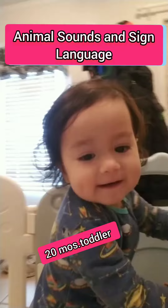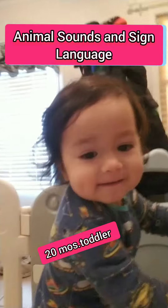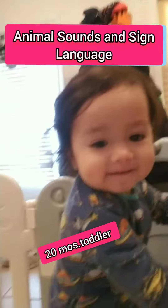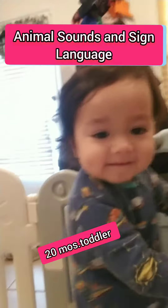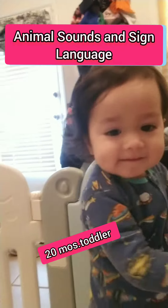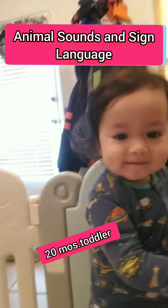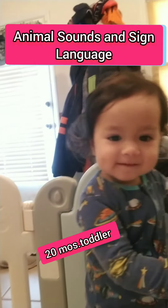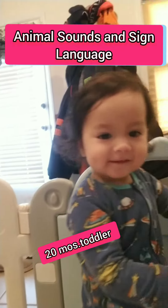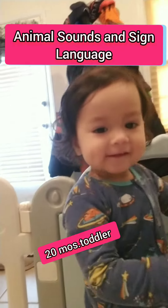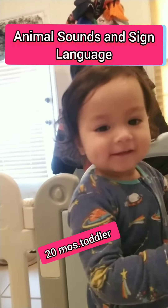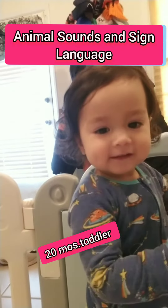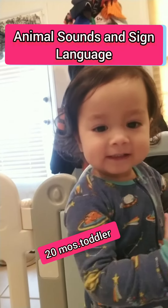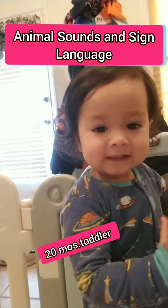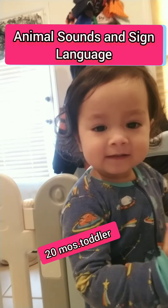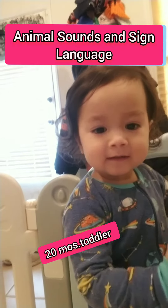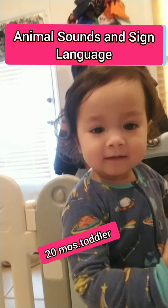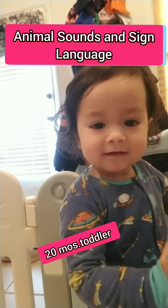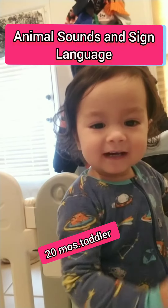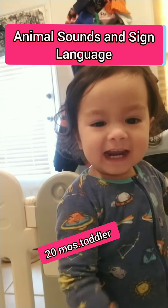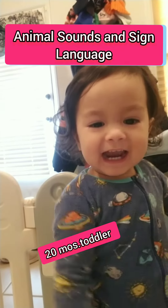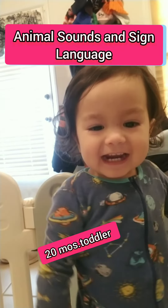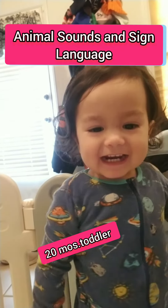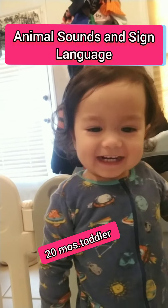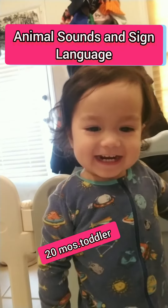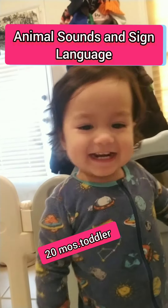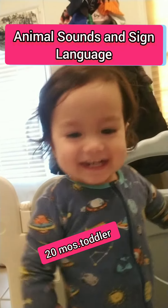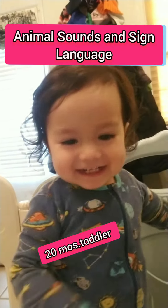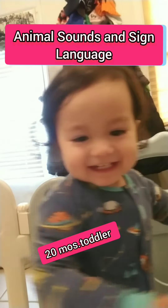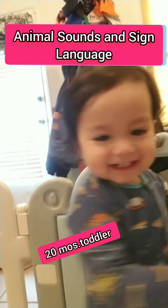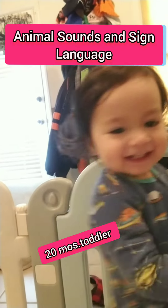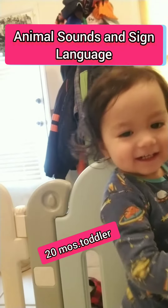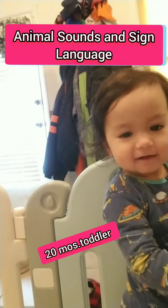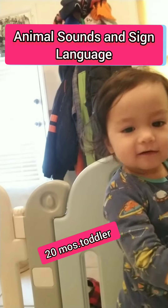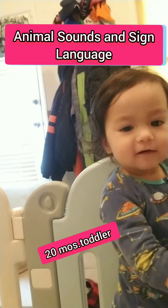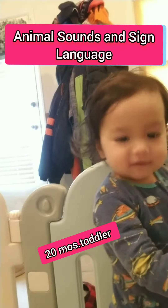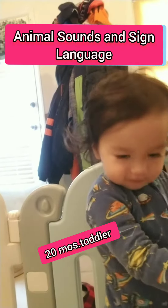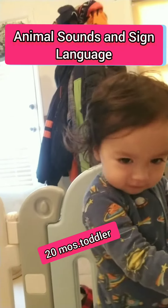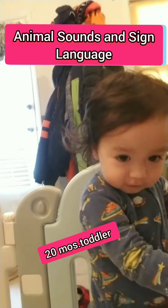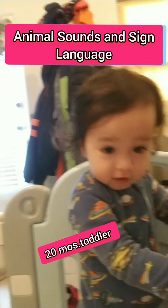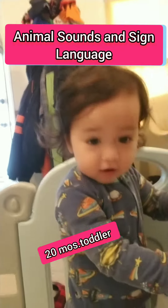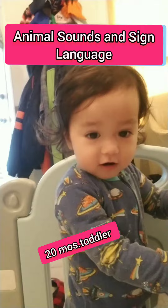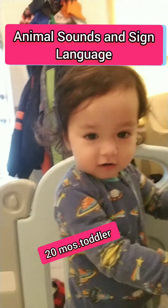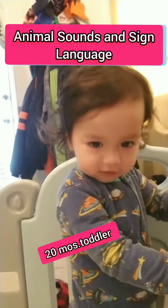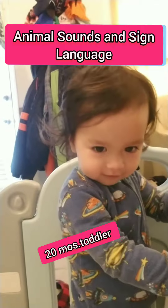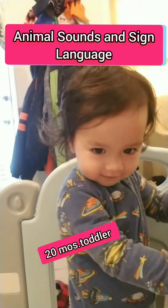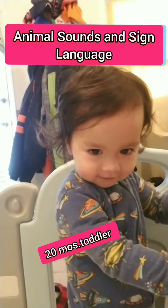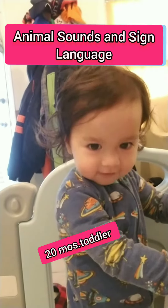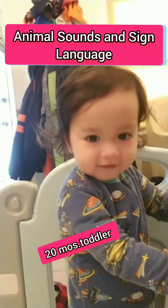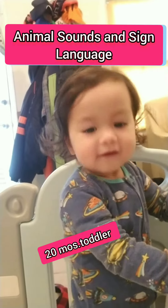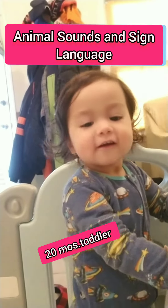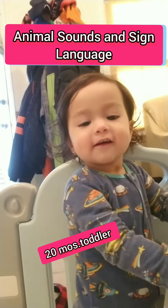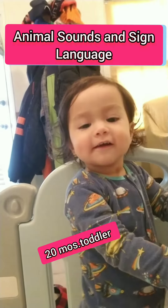what does the horse say very good how about the